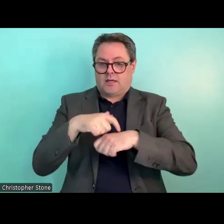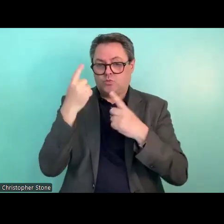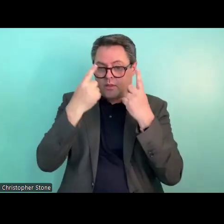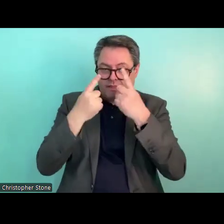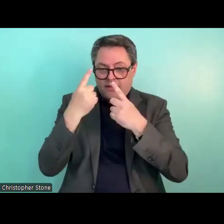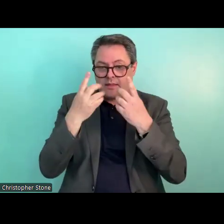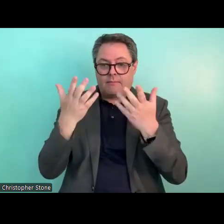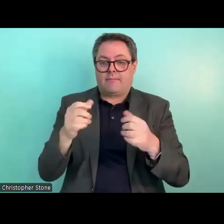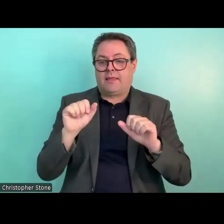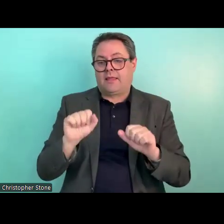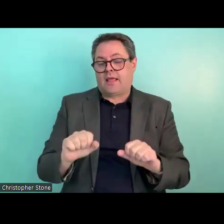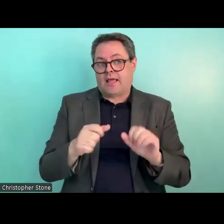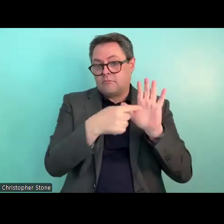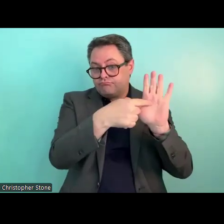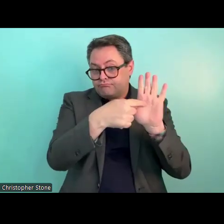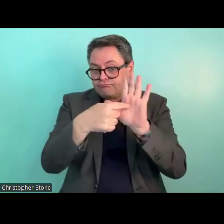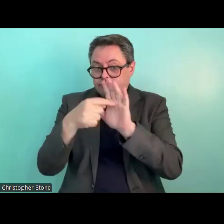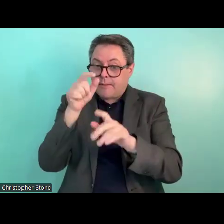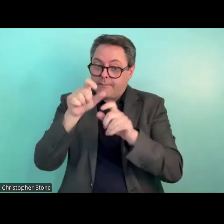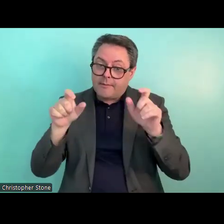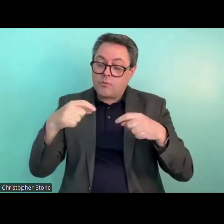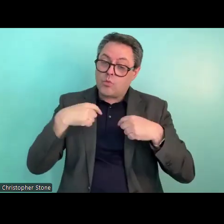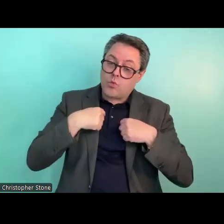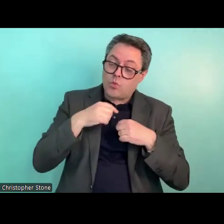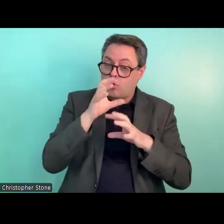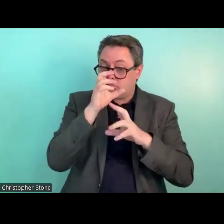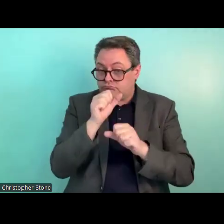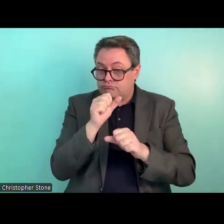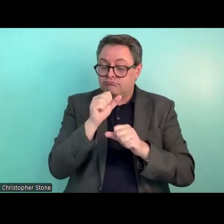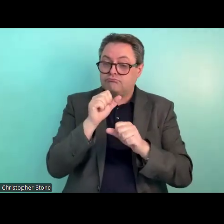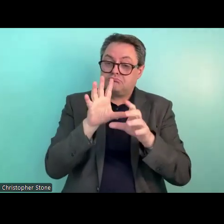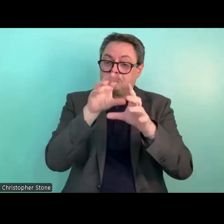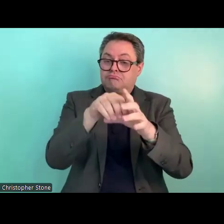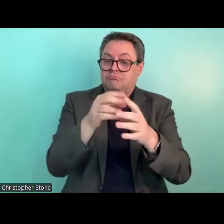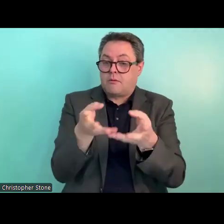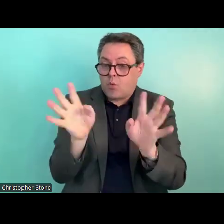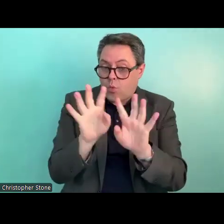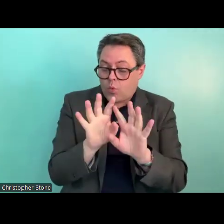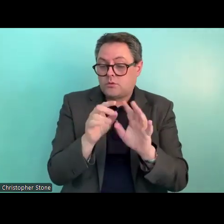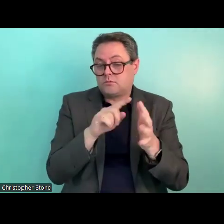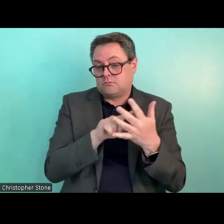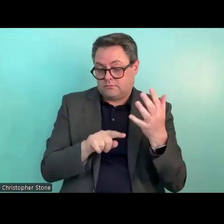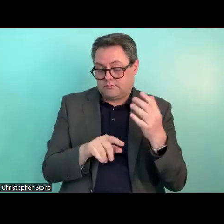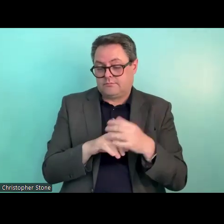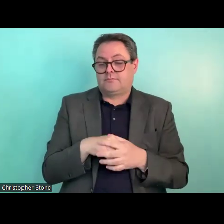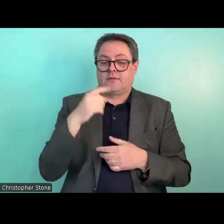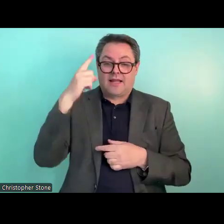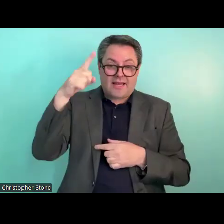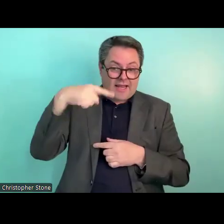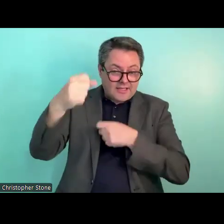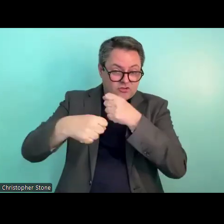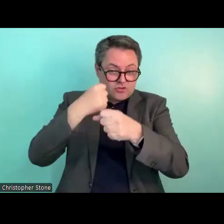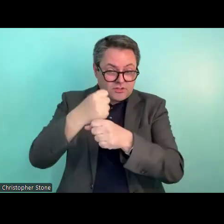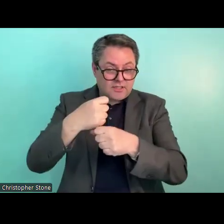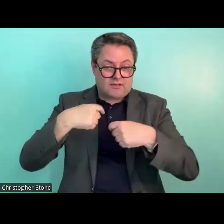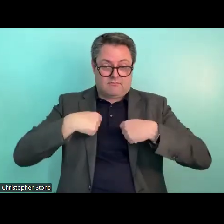members for you to think about who might be good individuals for that, thinking about people who have some interest in doing